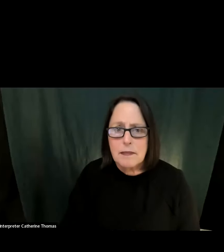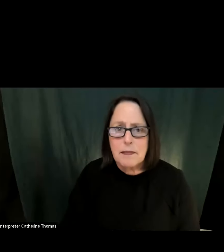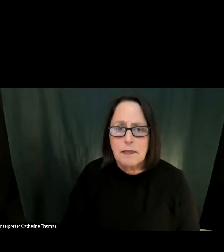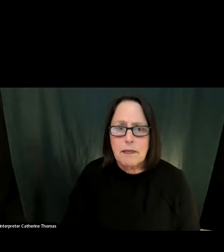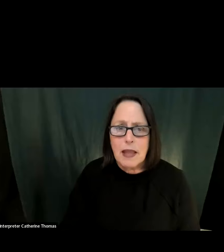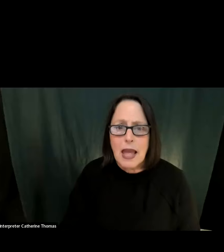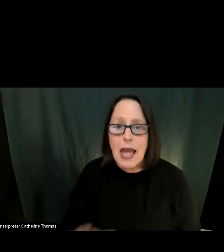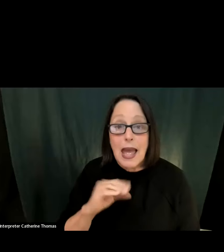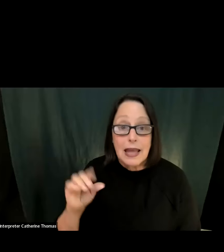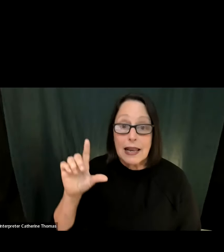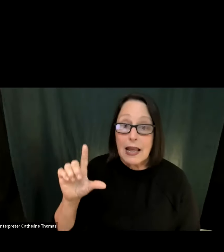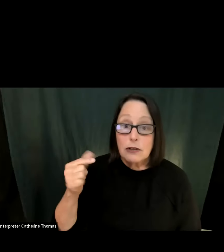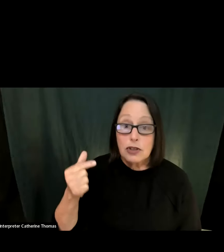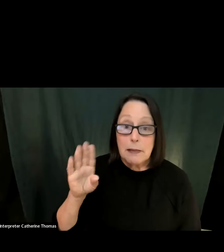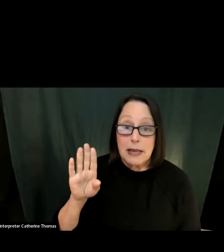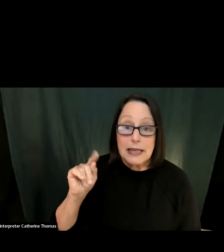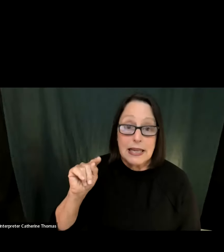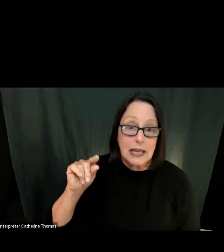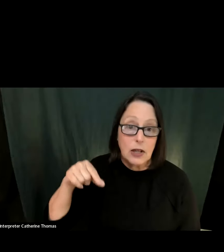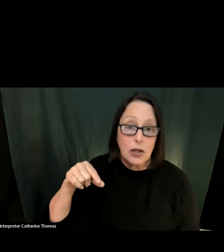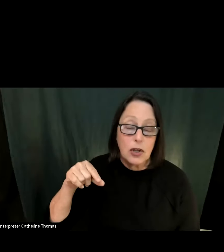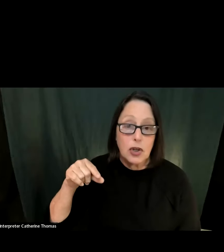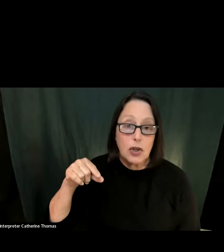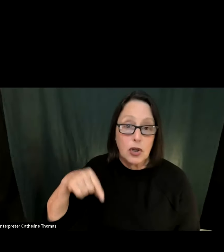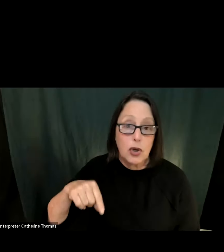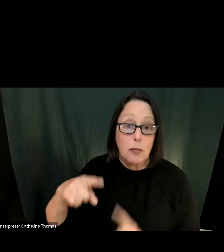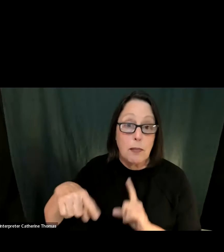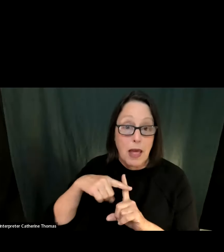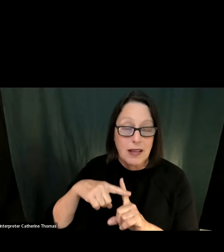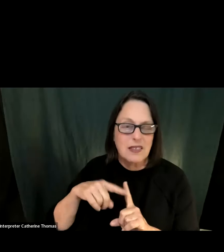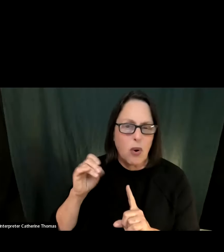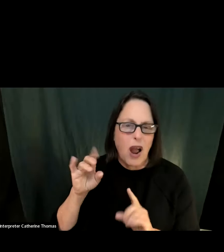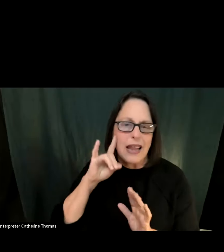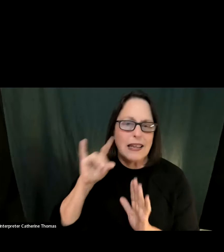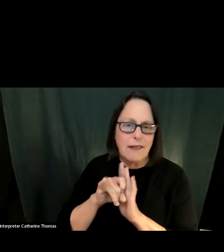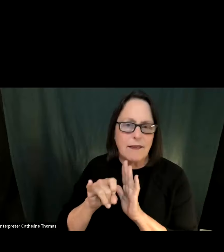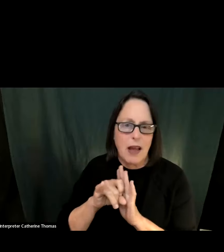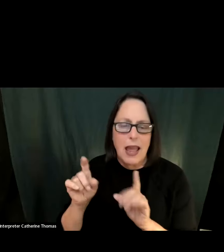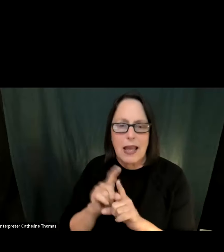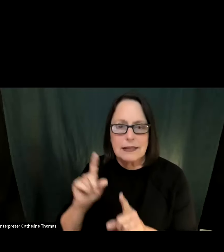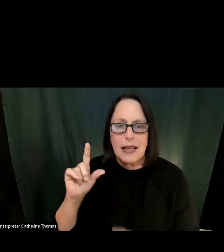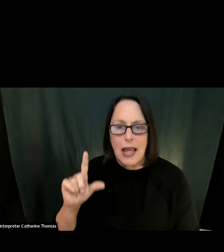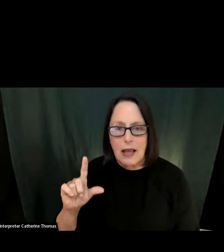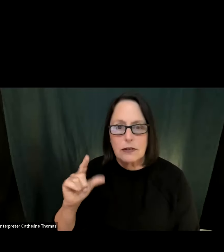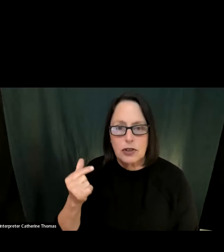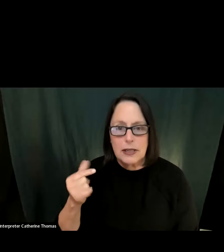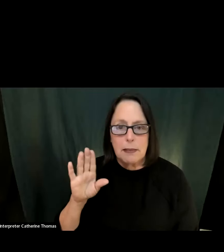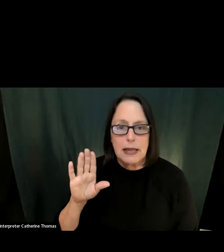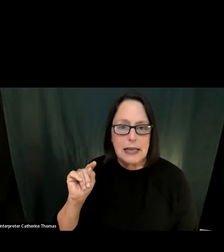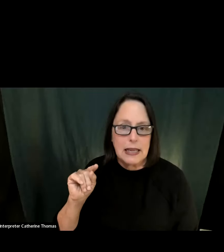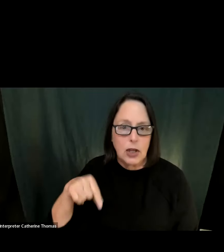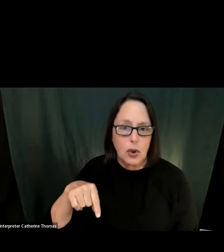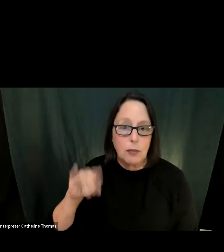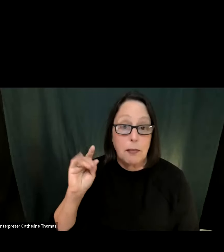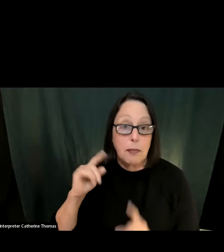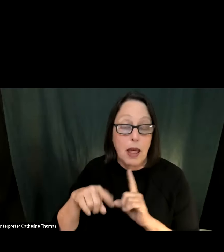LGBTQ plus individual, or people who identify as LGBTQ plus, that they have experienced early